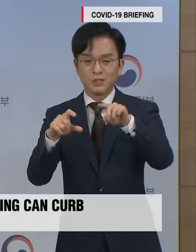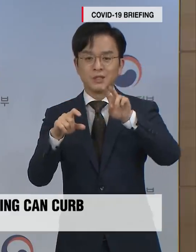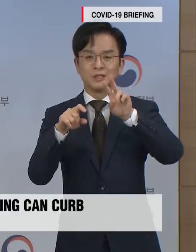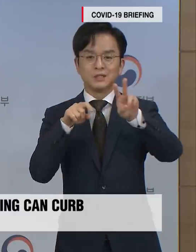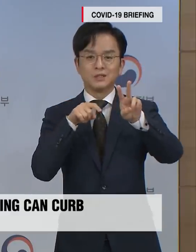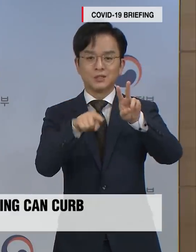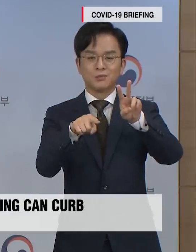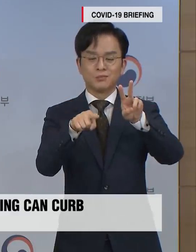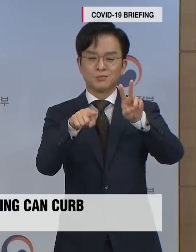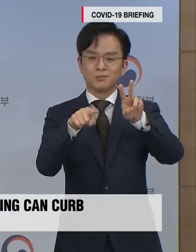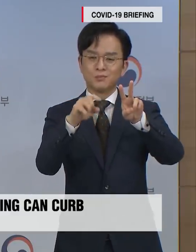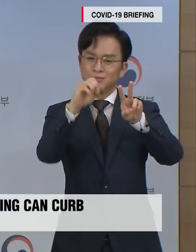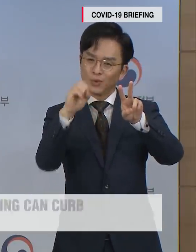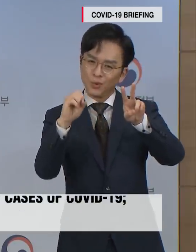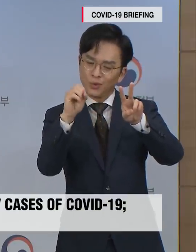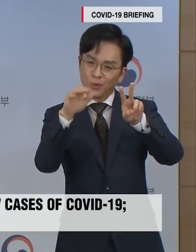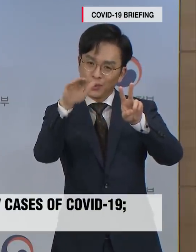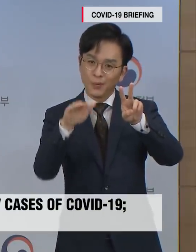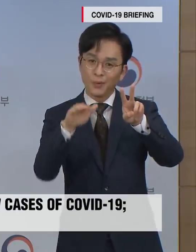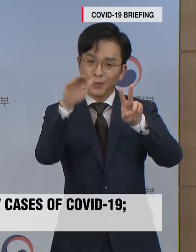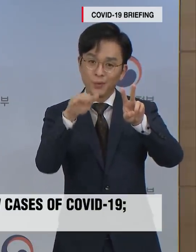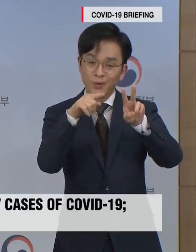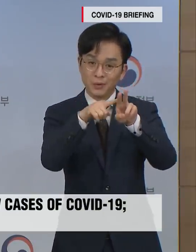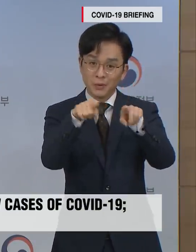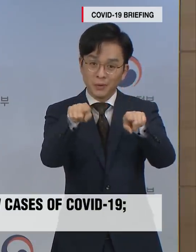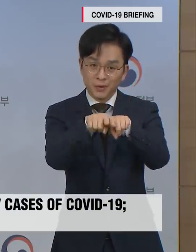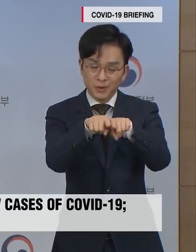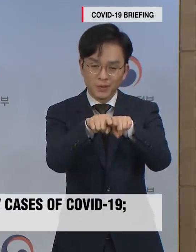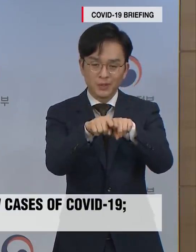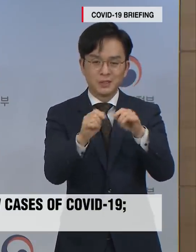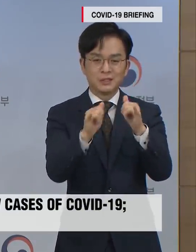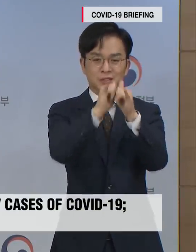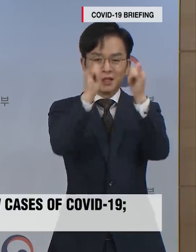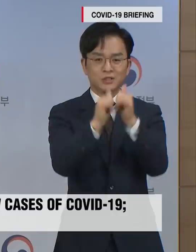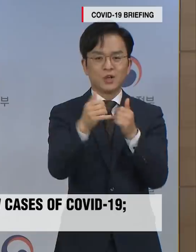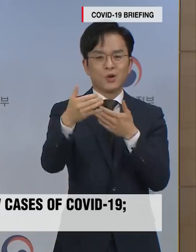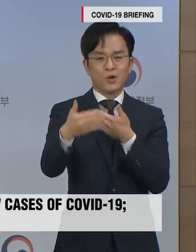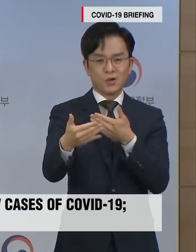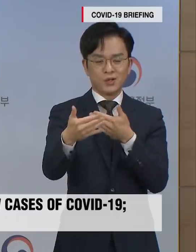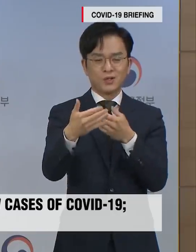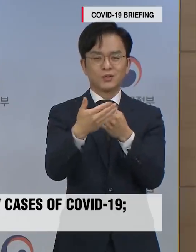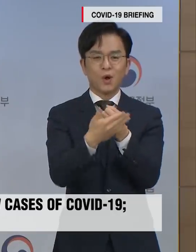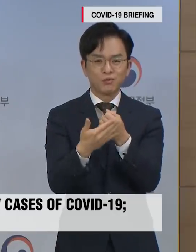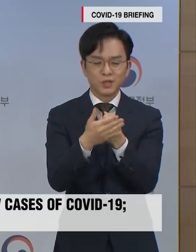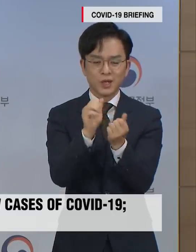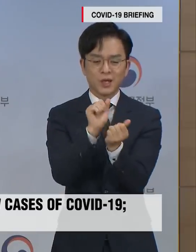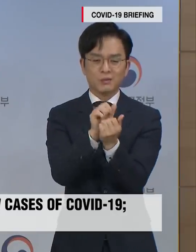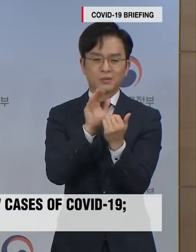around 2.8%. So this shows that the preventive measures have been strengthened.